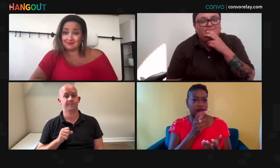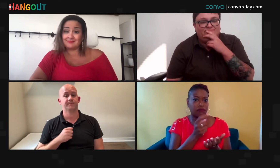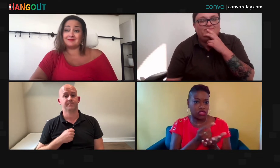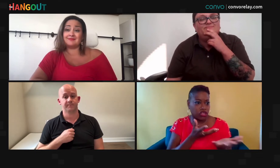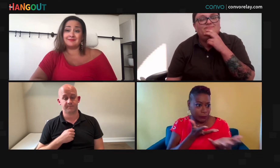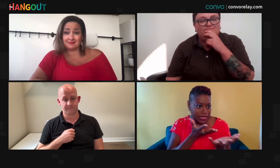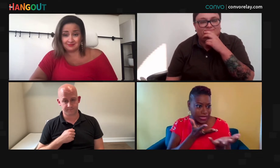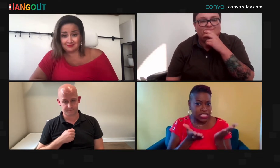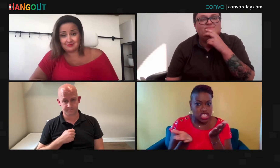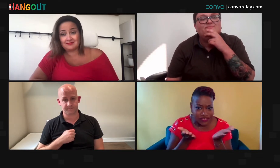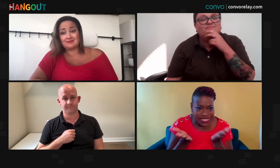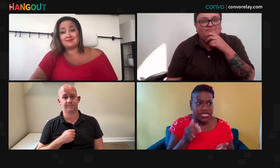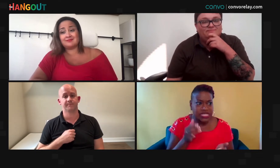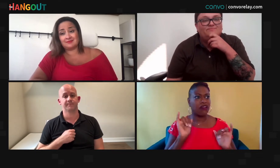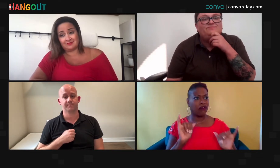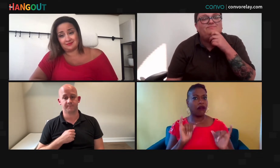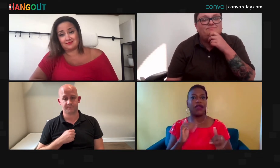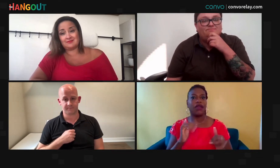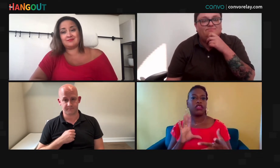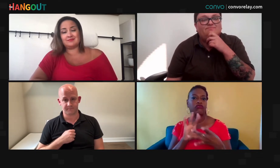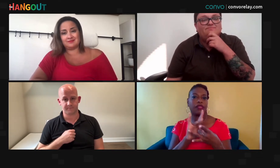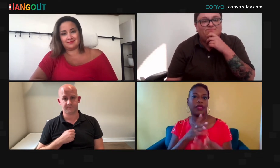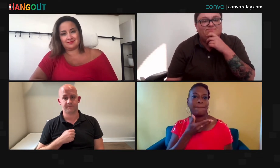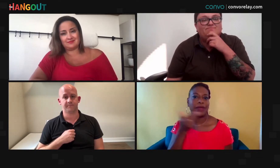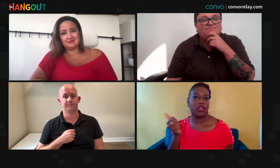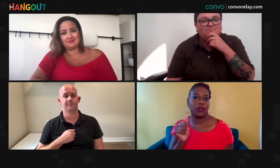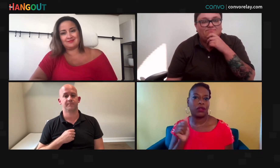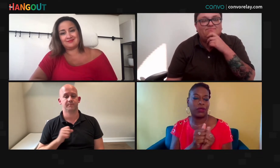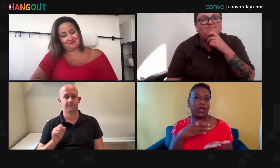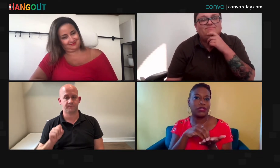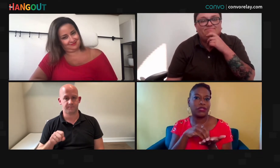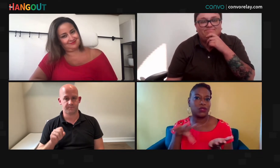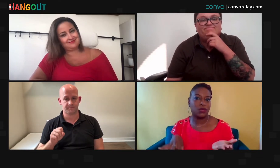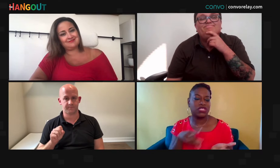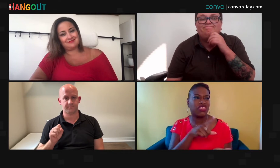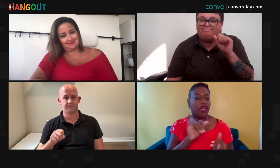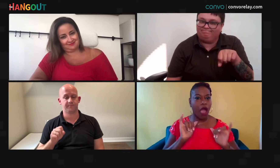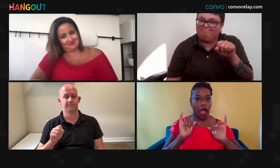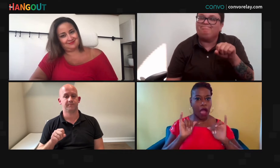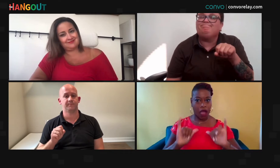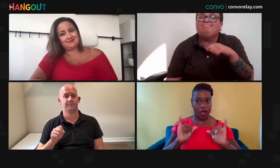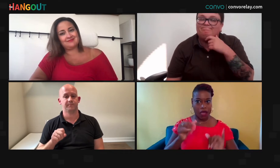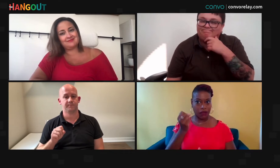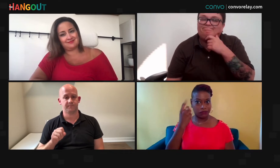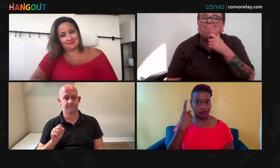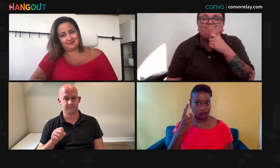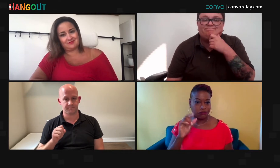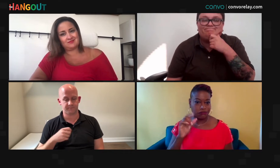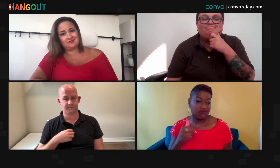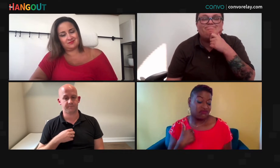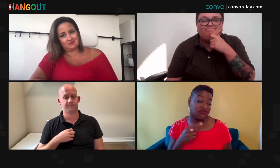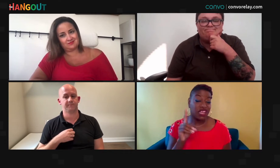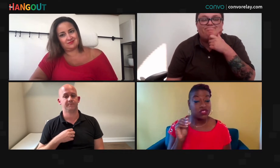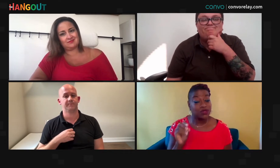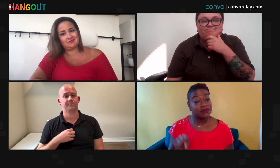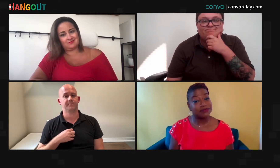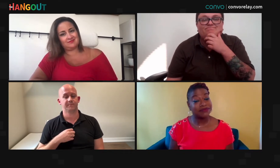human and I'm getting therapy, I'm getting services, and then I can relate better with the students because